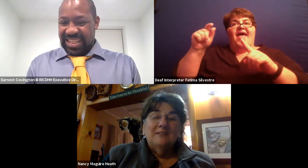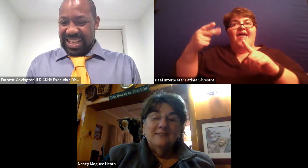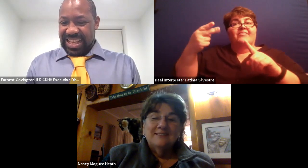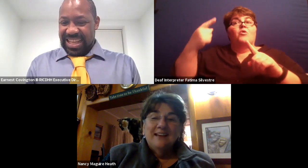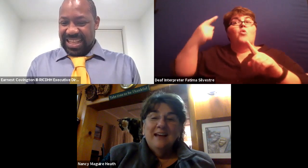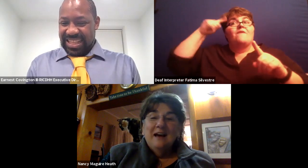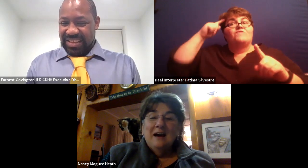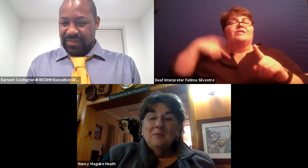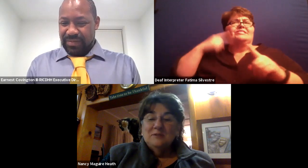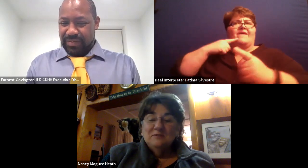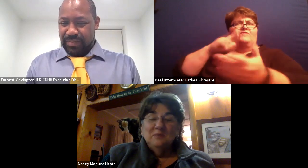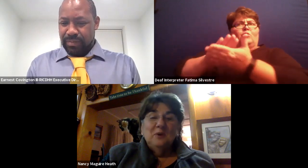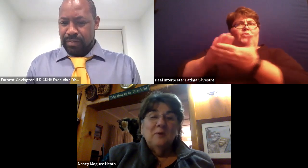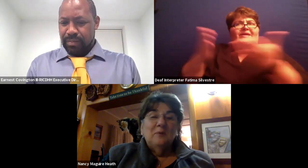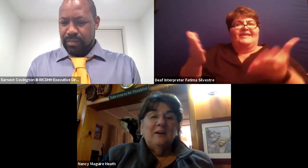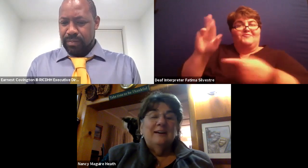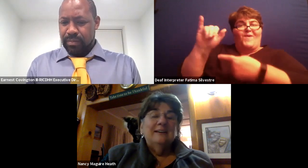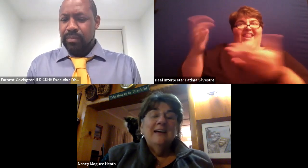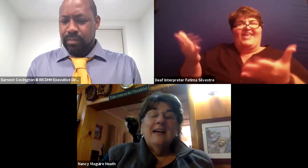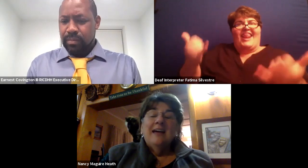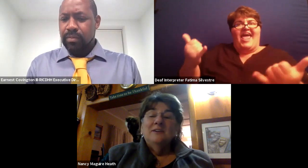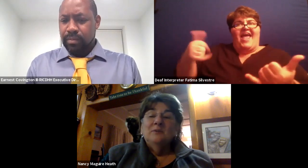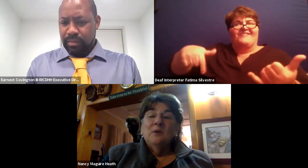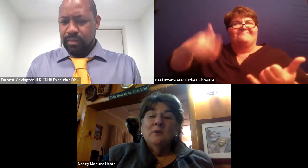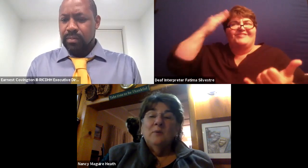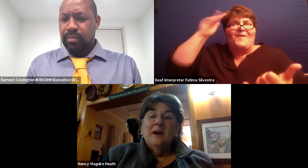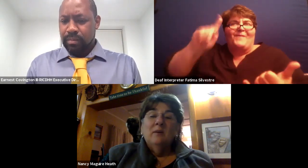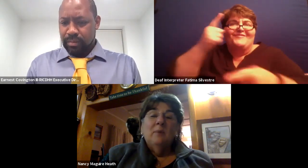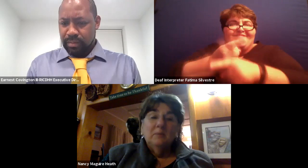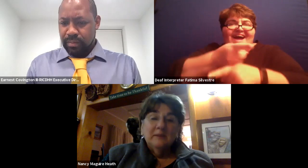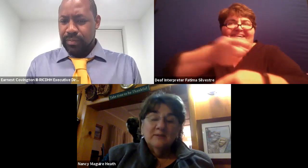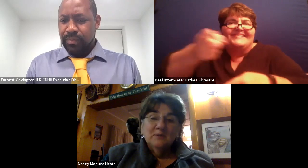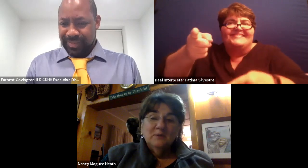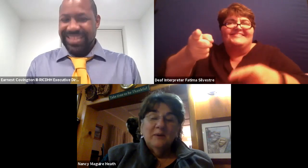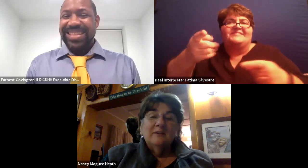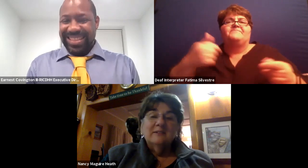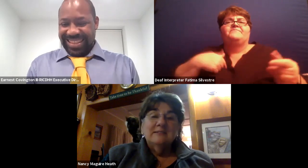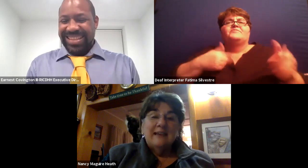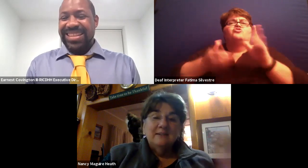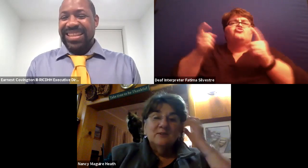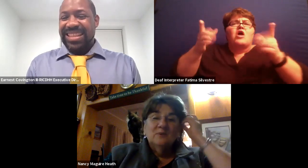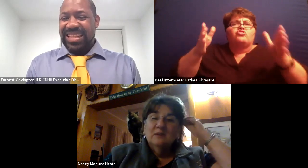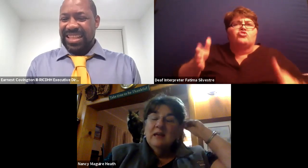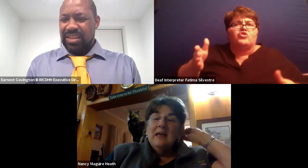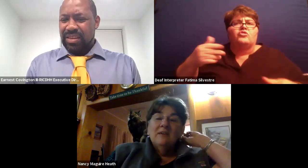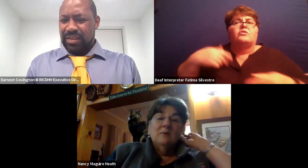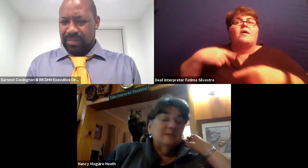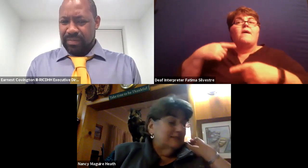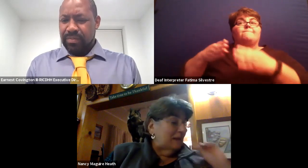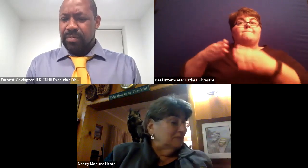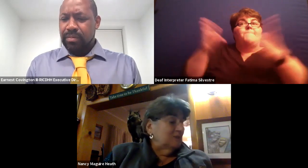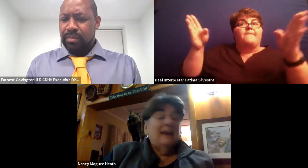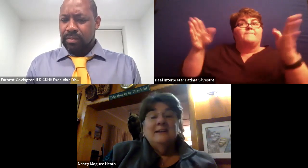in Providence. Most of you know where we are, and you know that we are a public school. We are a state school that